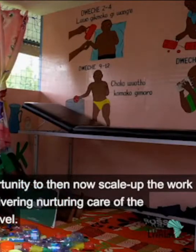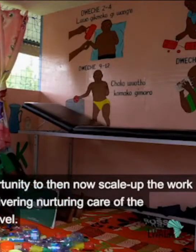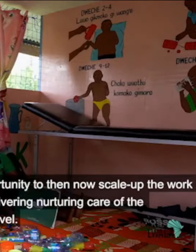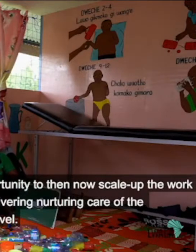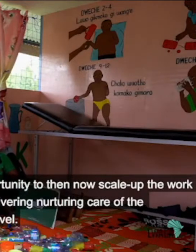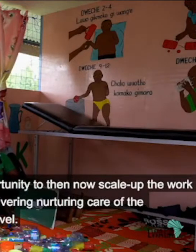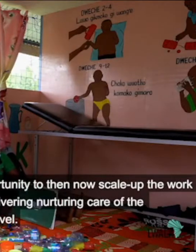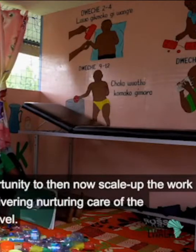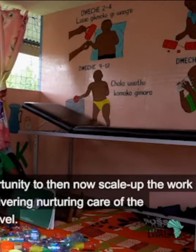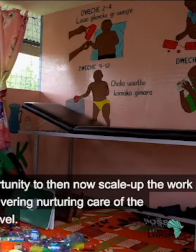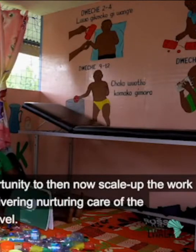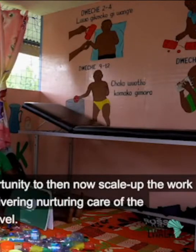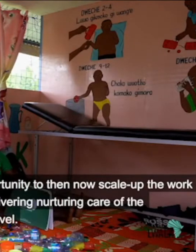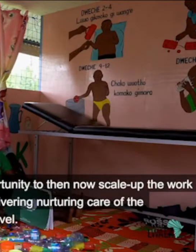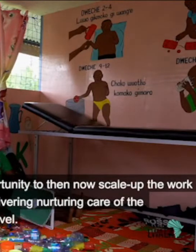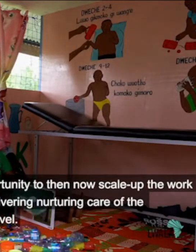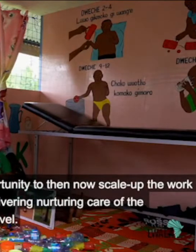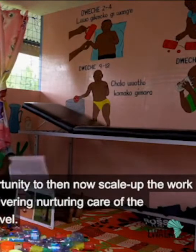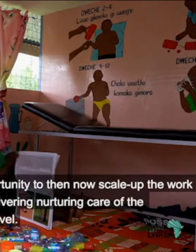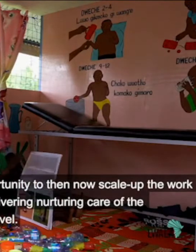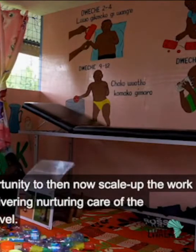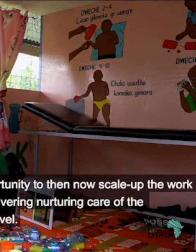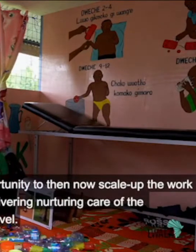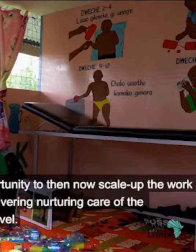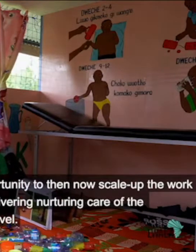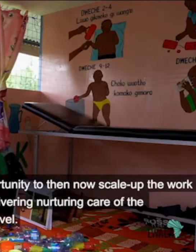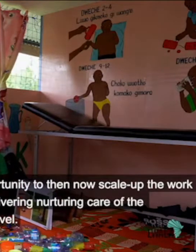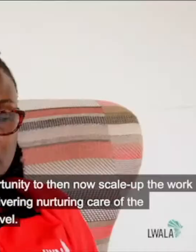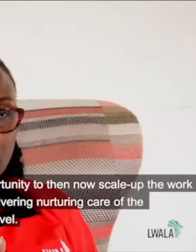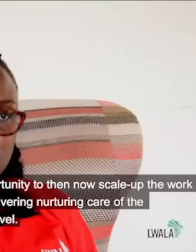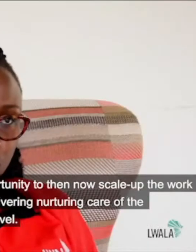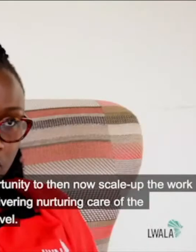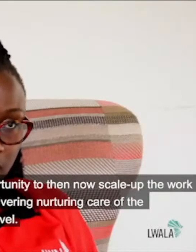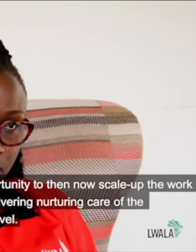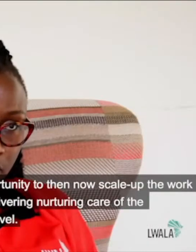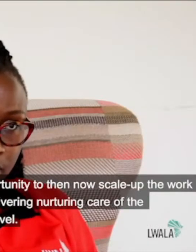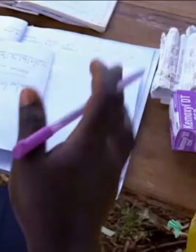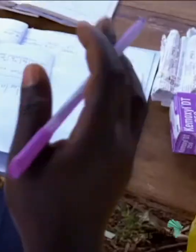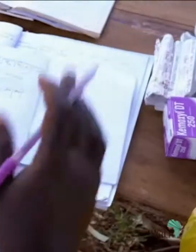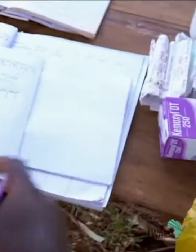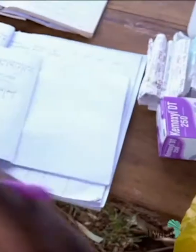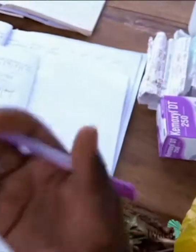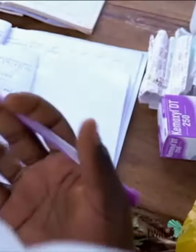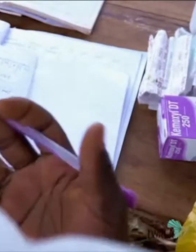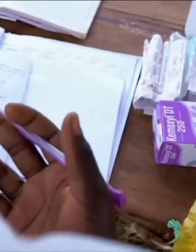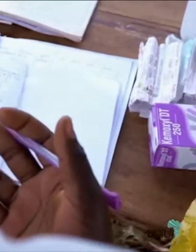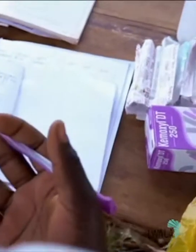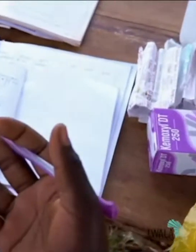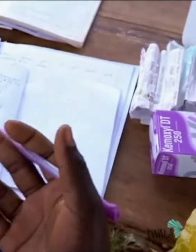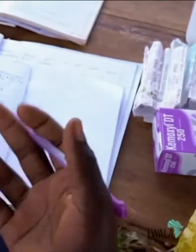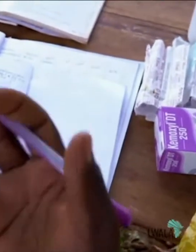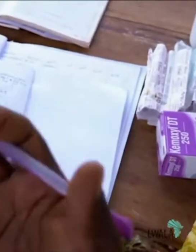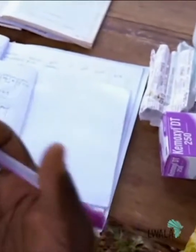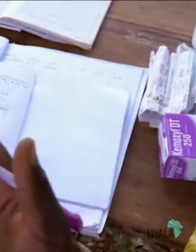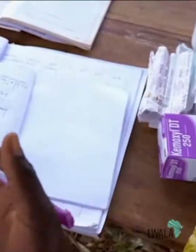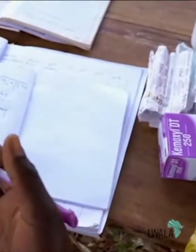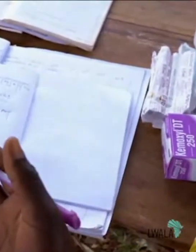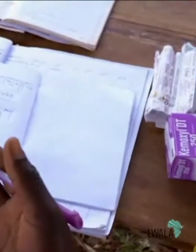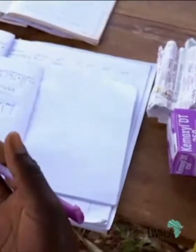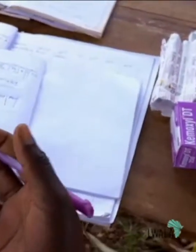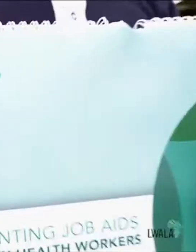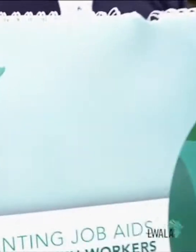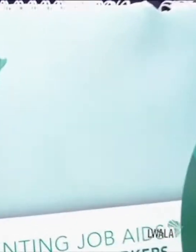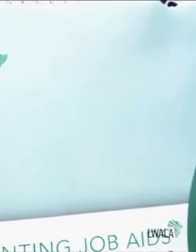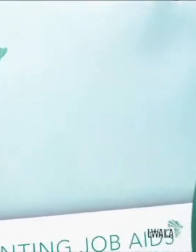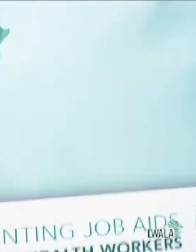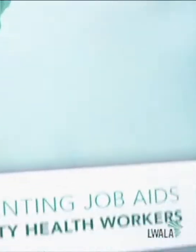up the work with community health workers in delivering nurturing care at the household level. World Bank records that many countries invest more